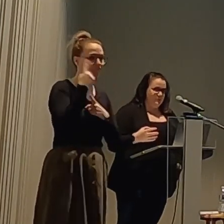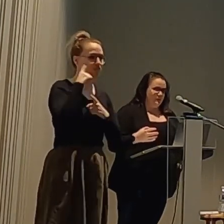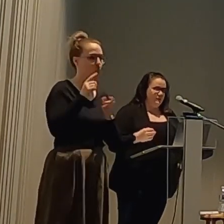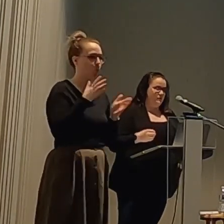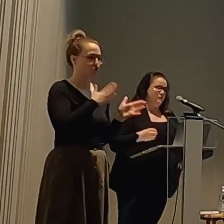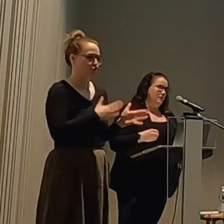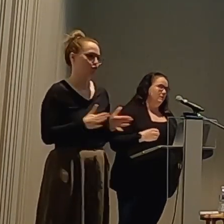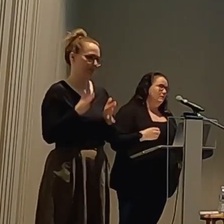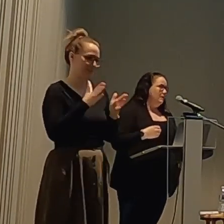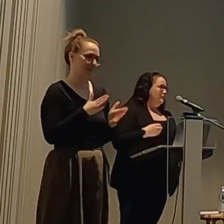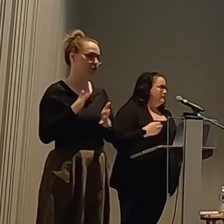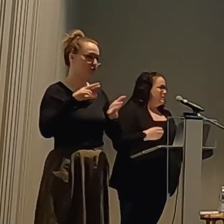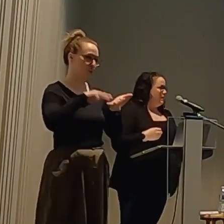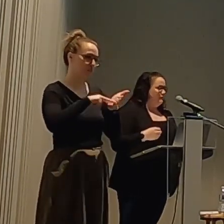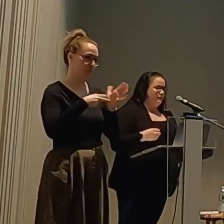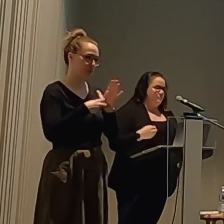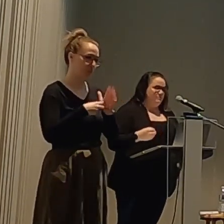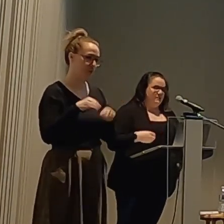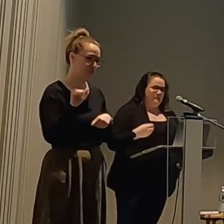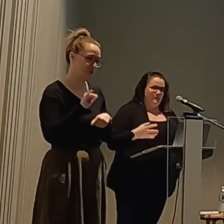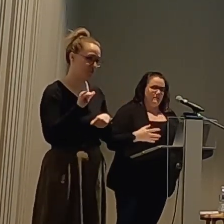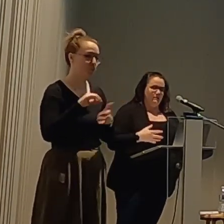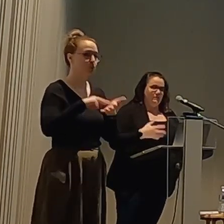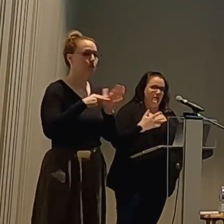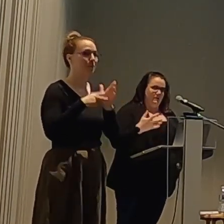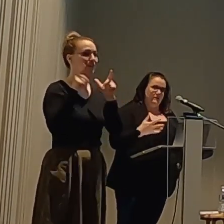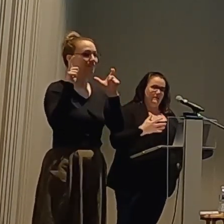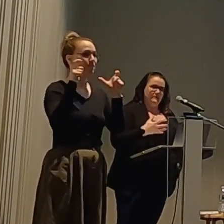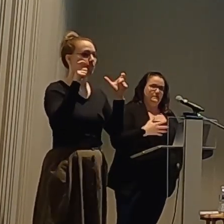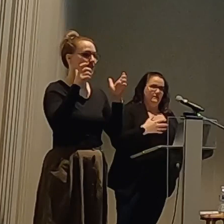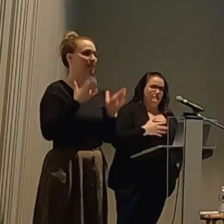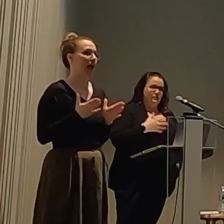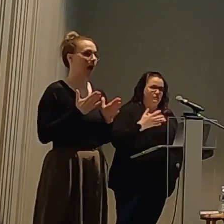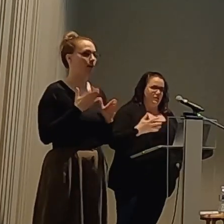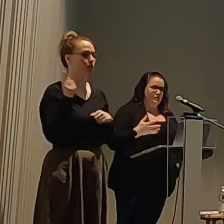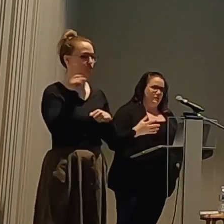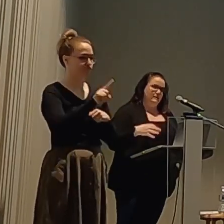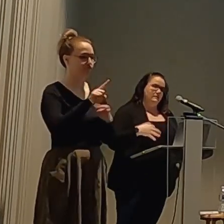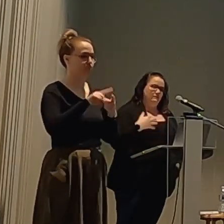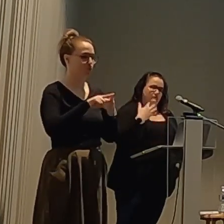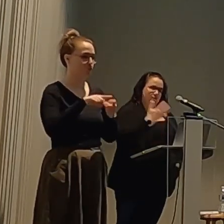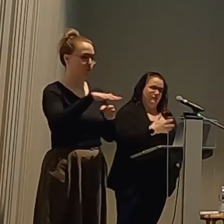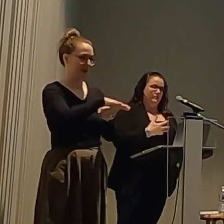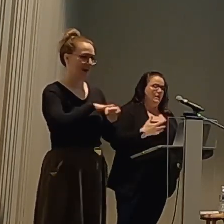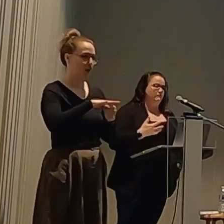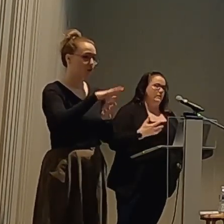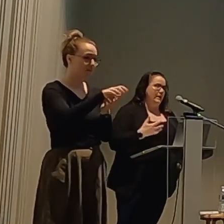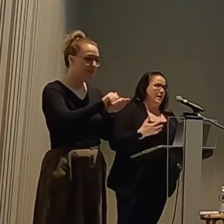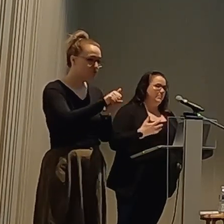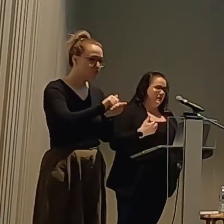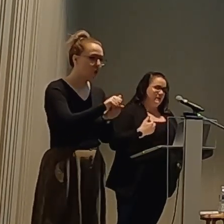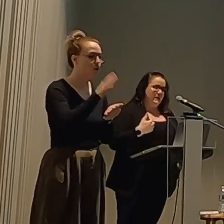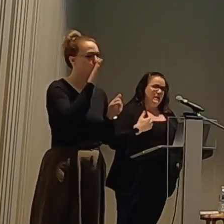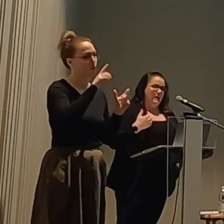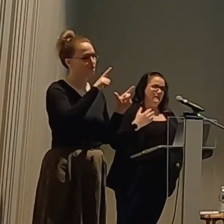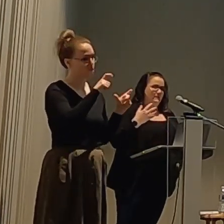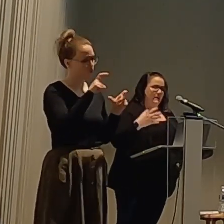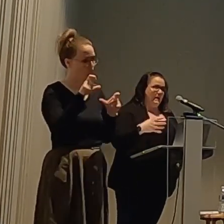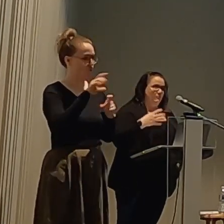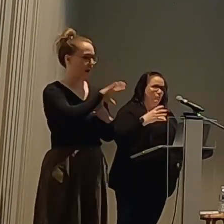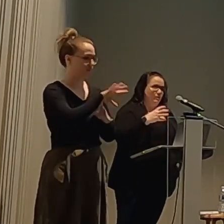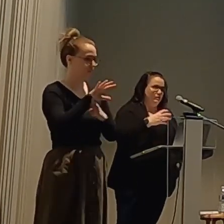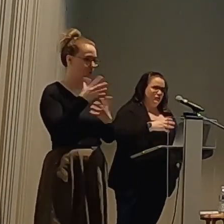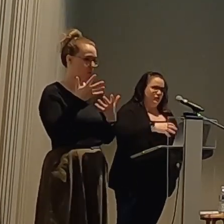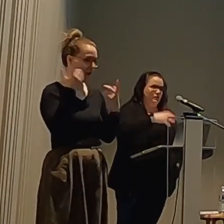strategic purposes. So photographers would be sent out to areas of destruction and photograph what happened,